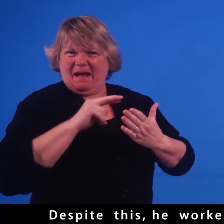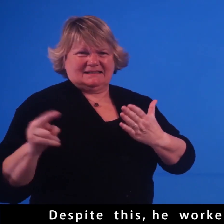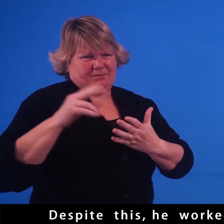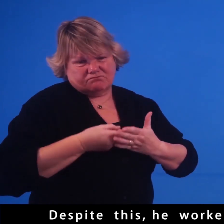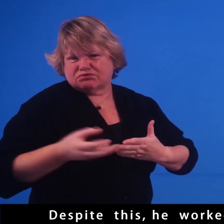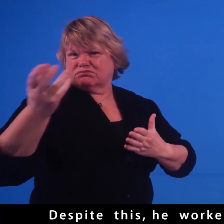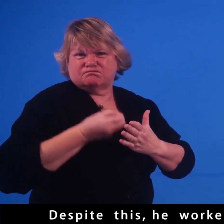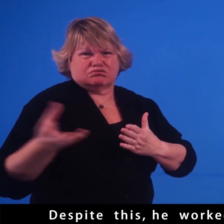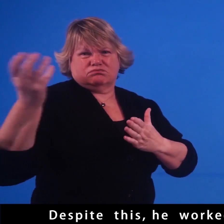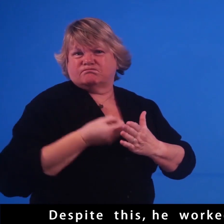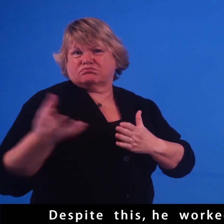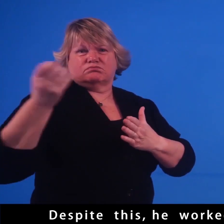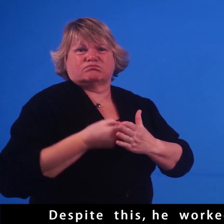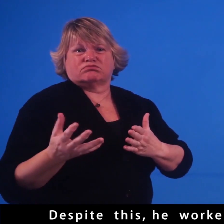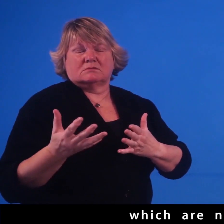paintings,